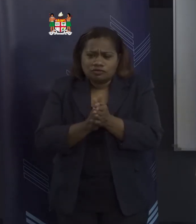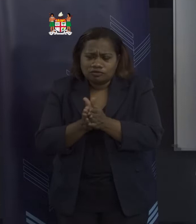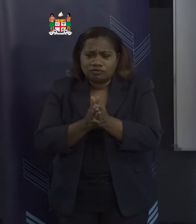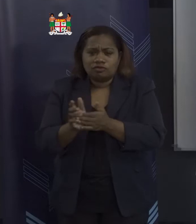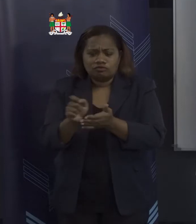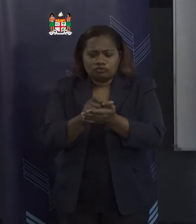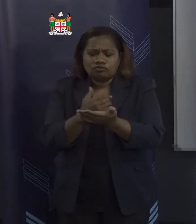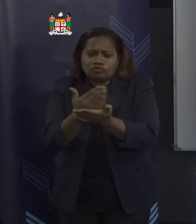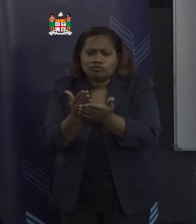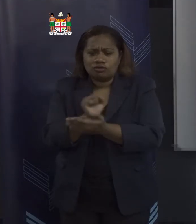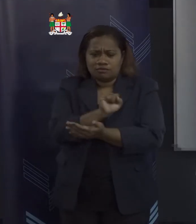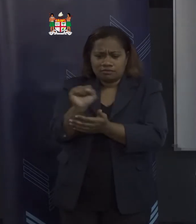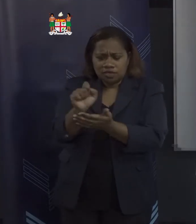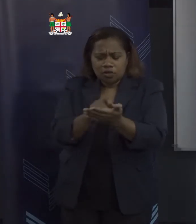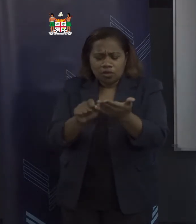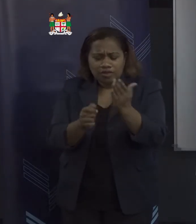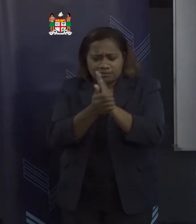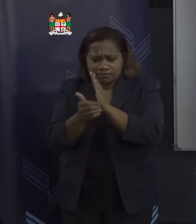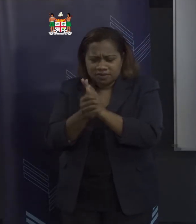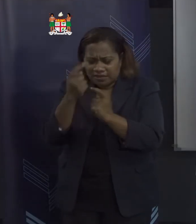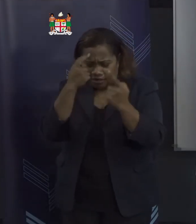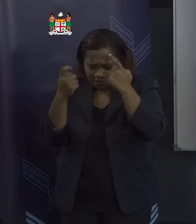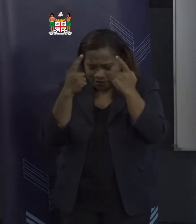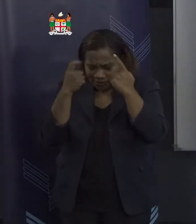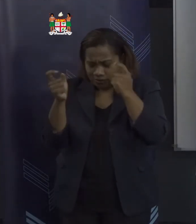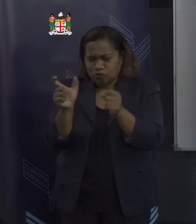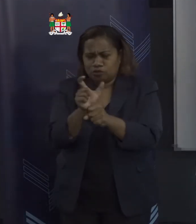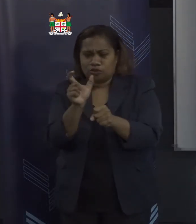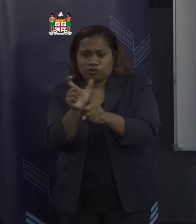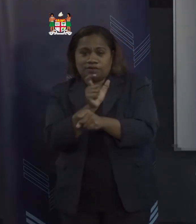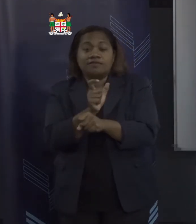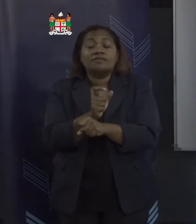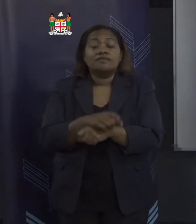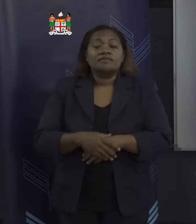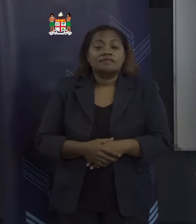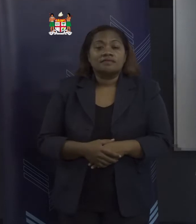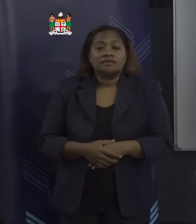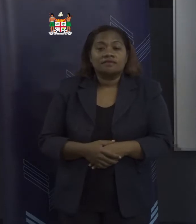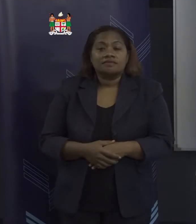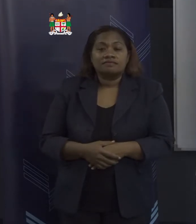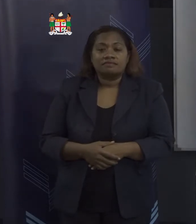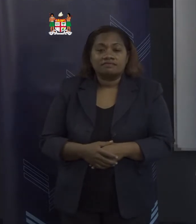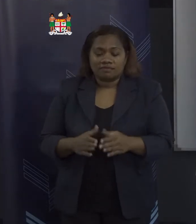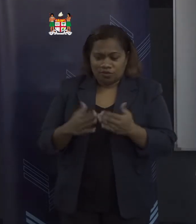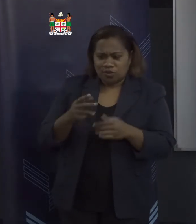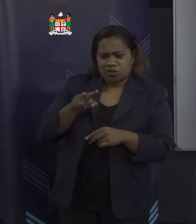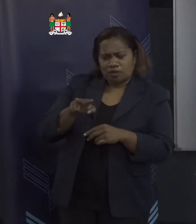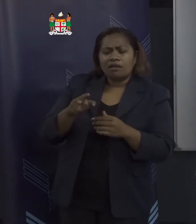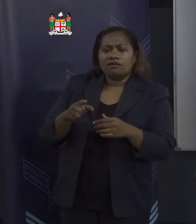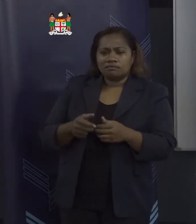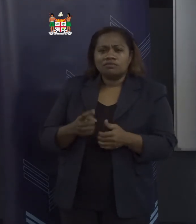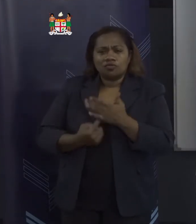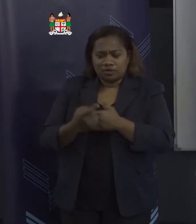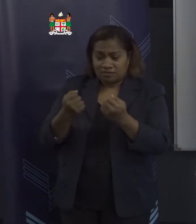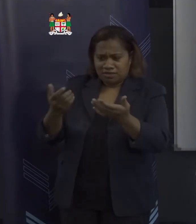writing skills and creative ideas. It is inspiring to note that if given the chance, they would